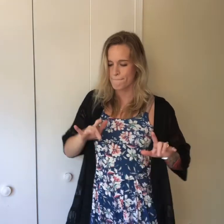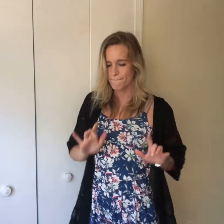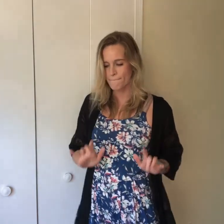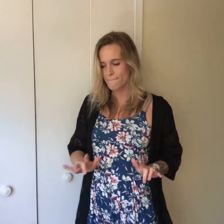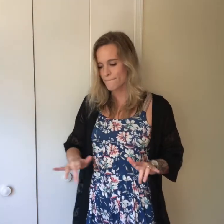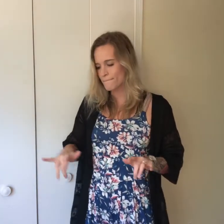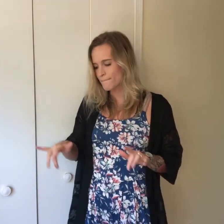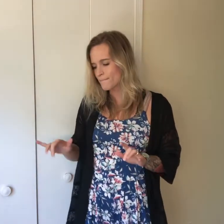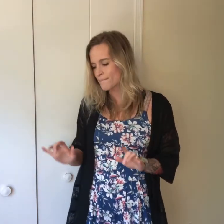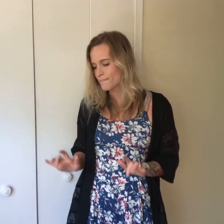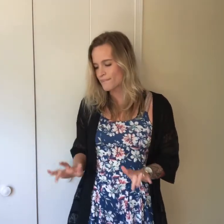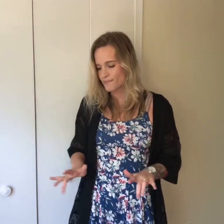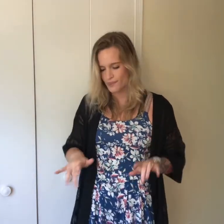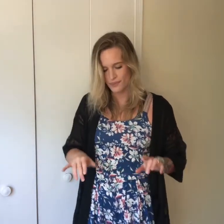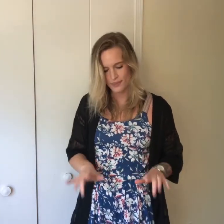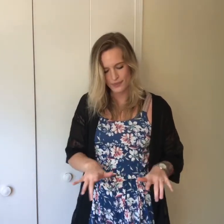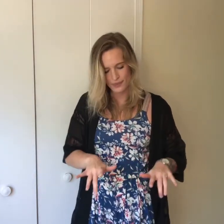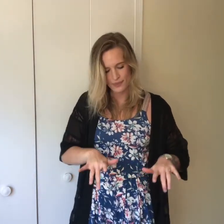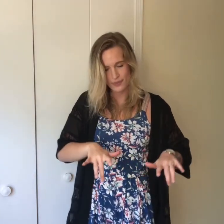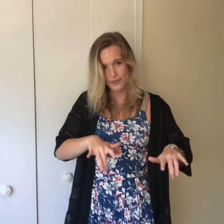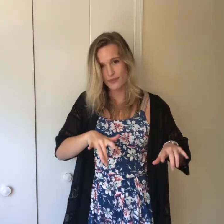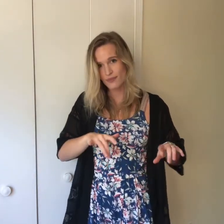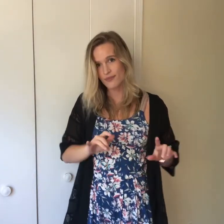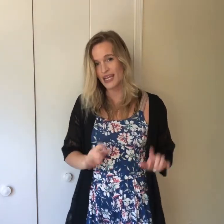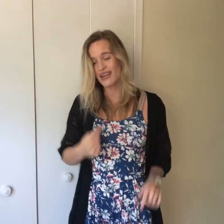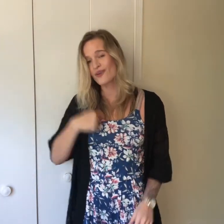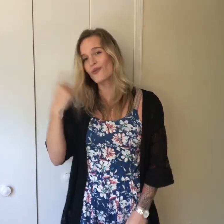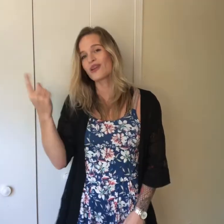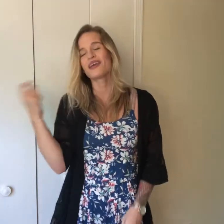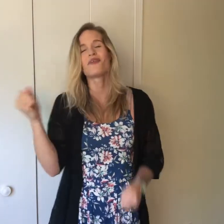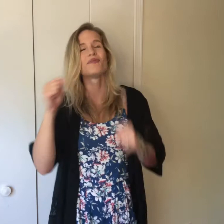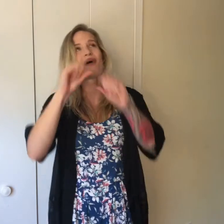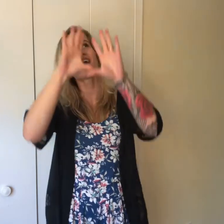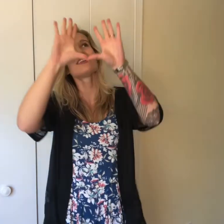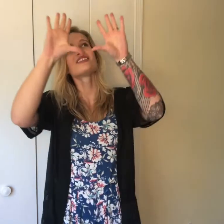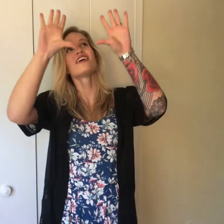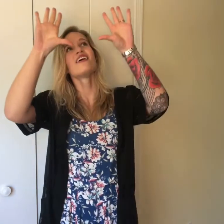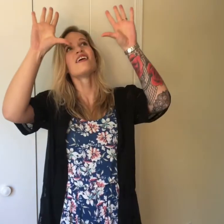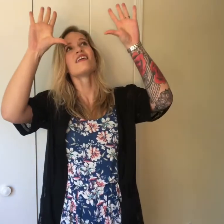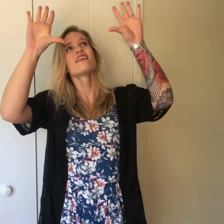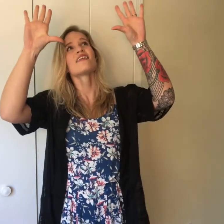I can only imagine.